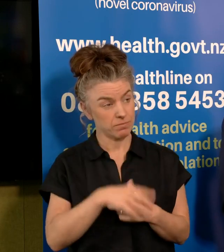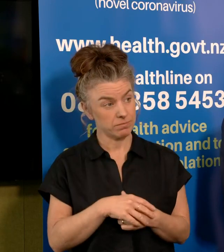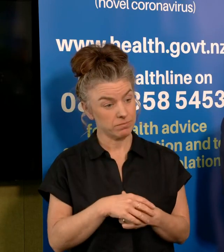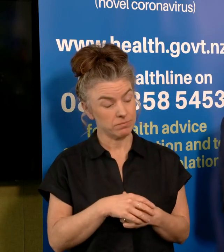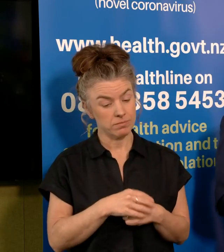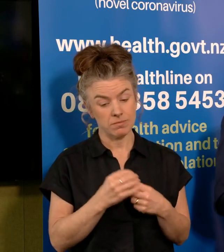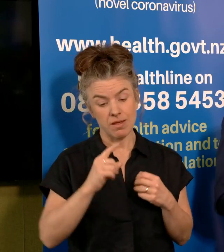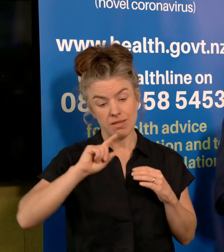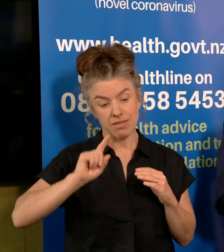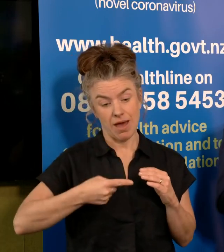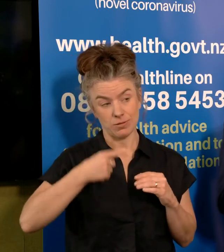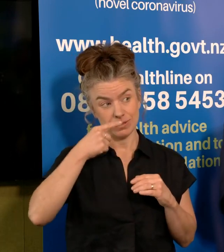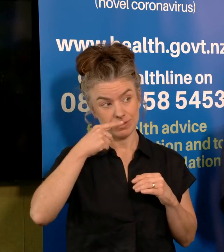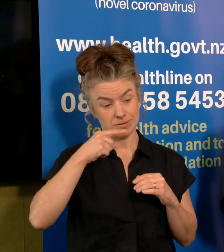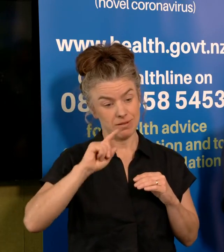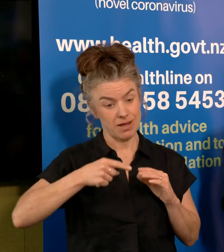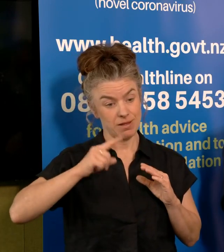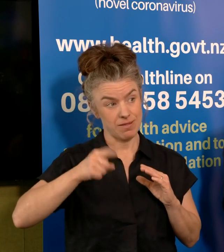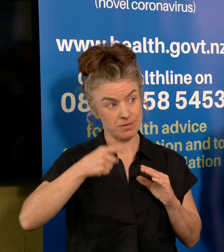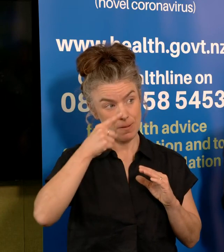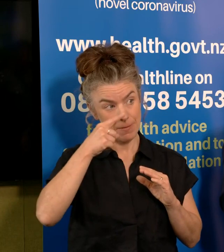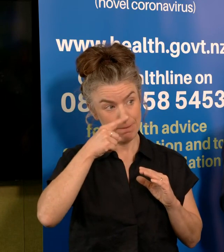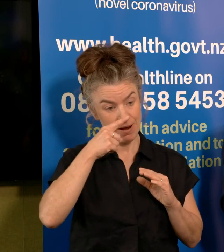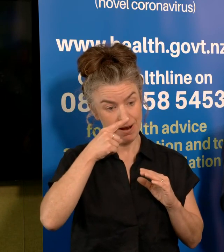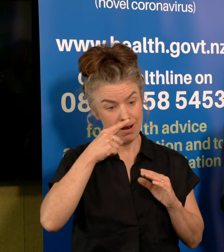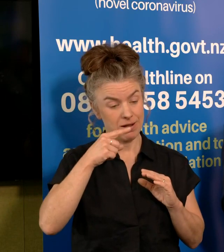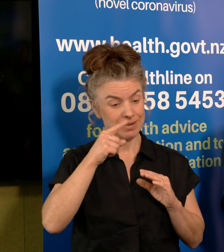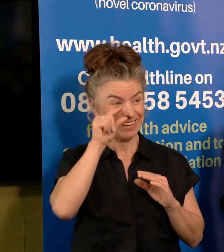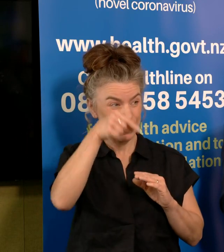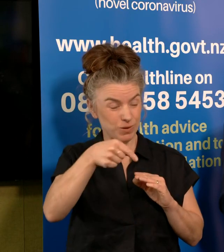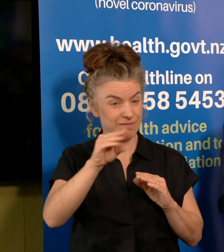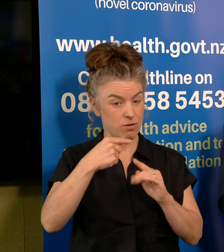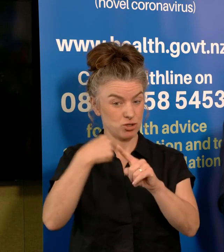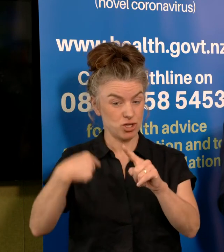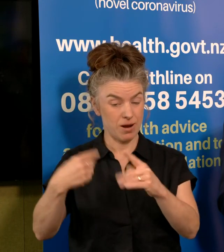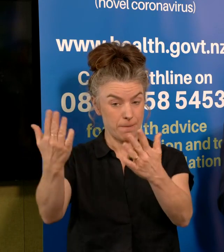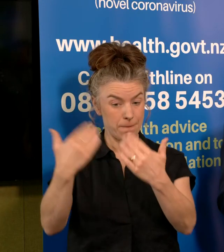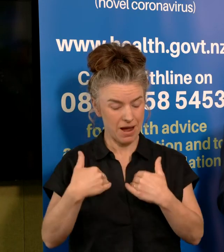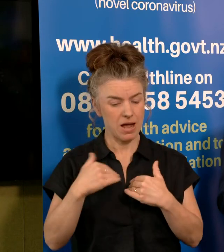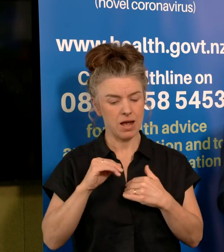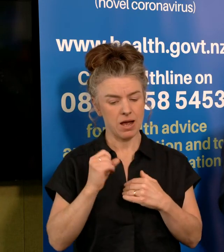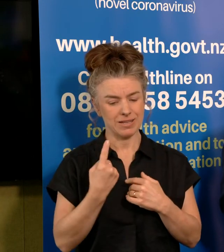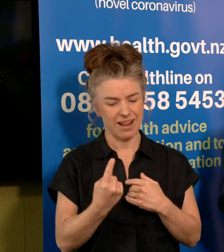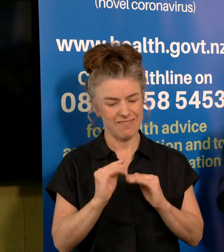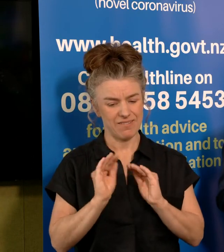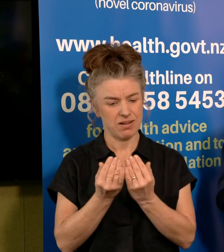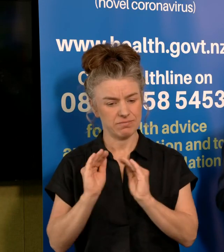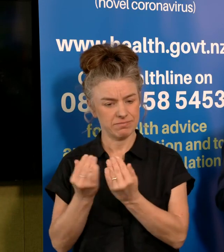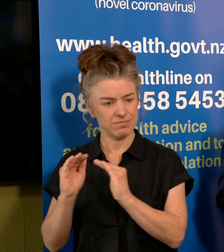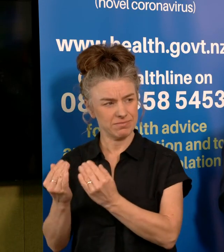thousands of Kiwis coming back from China who have done that successfully and contributed to our overall public health effort. But if they're not wanting